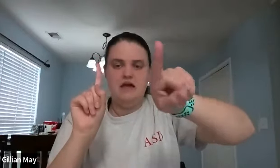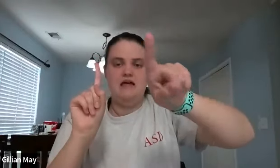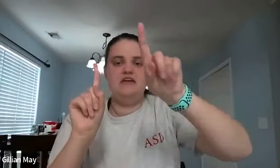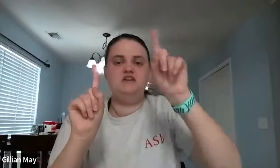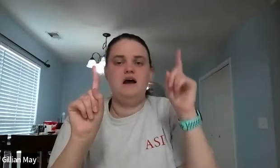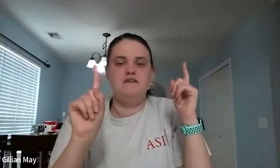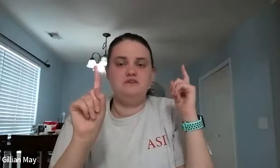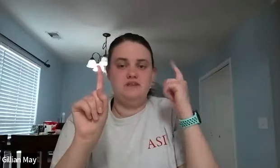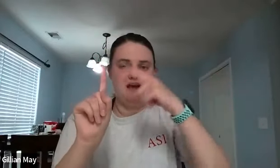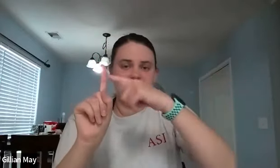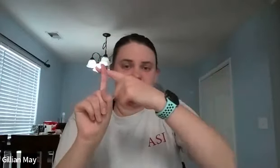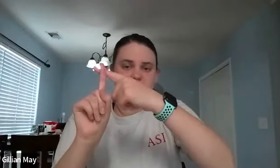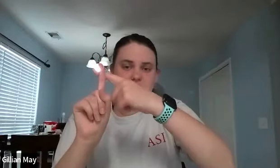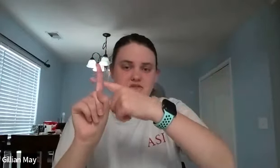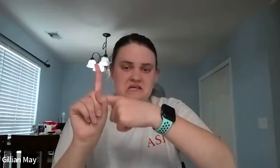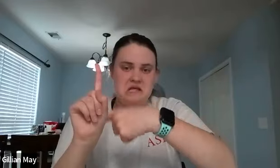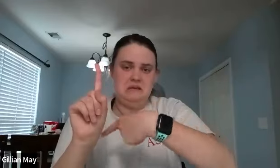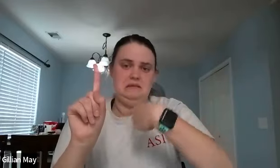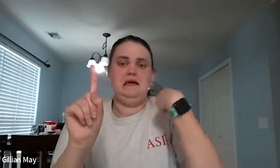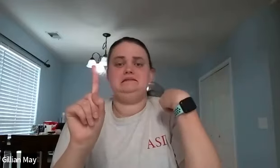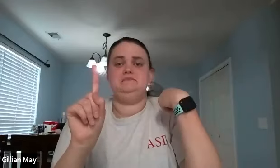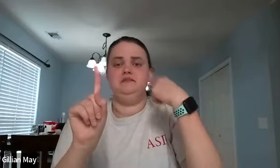And then you have your last month that goes last month.